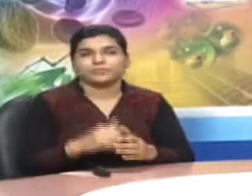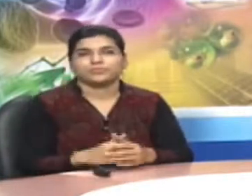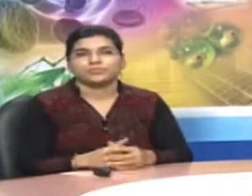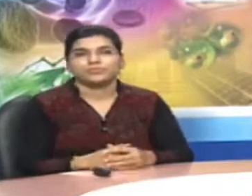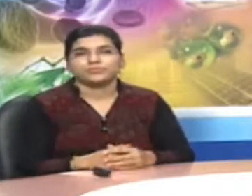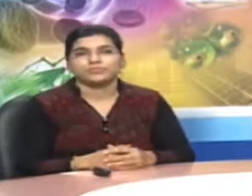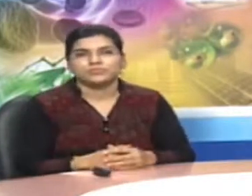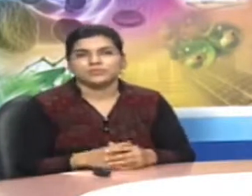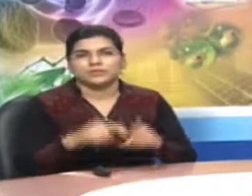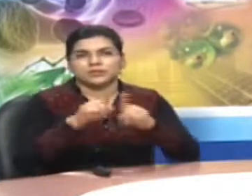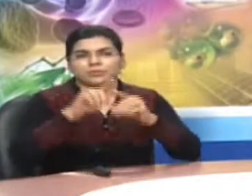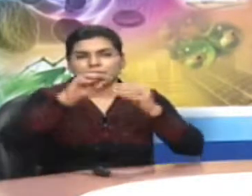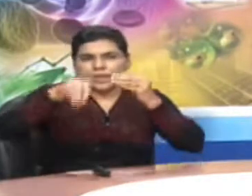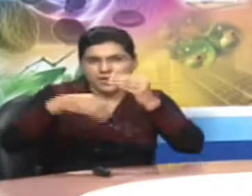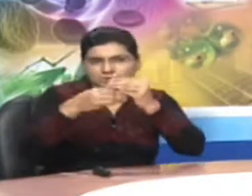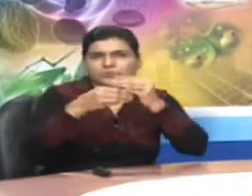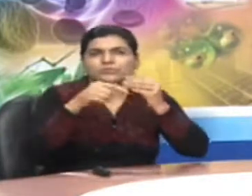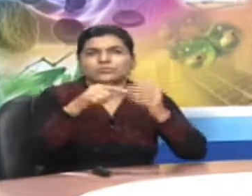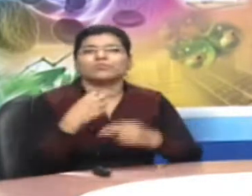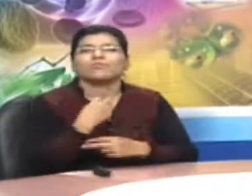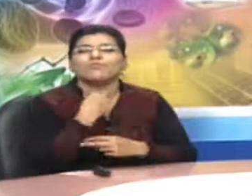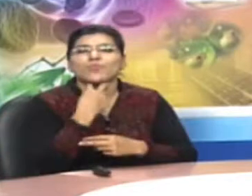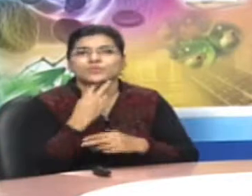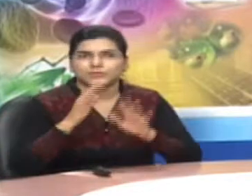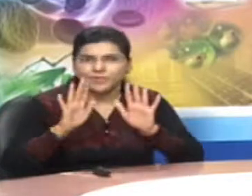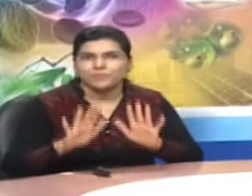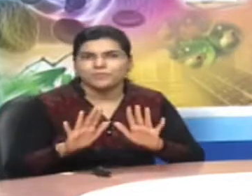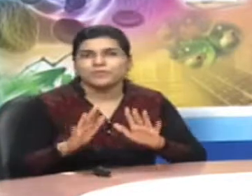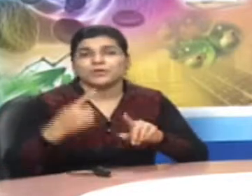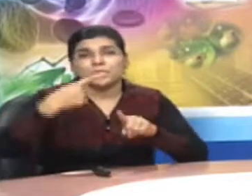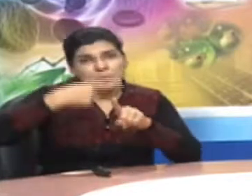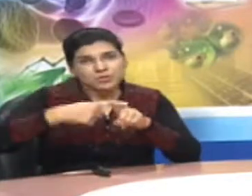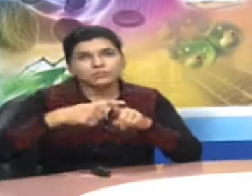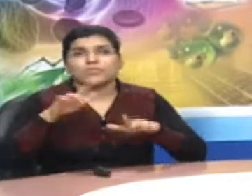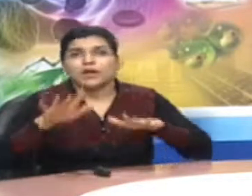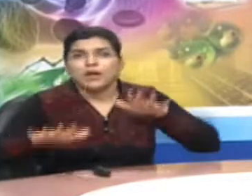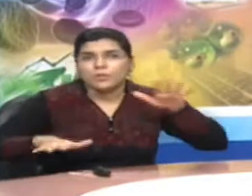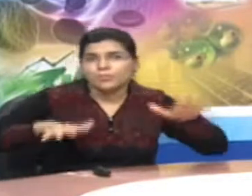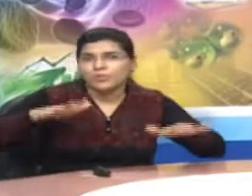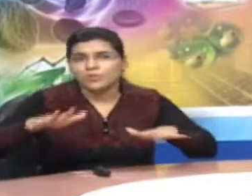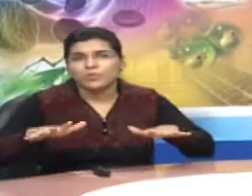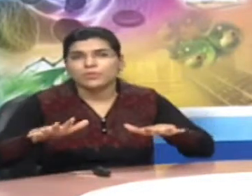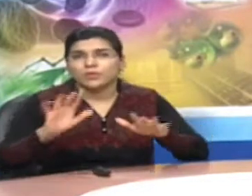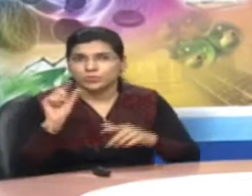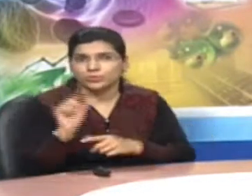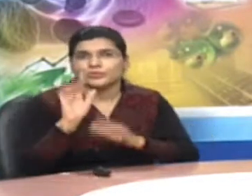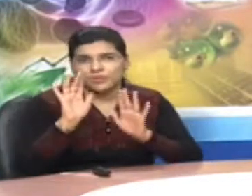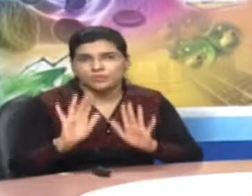Fifth, to add sound and animation effects.